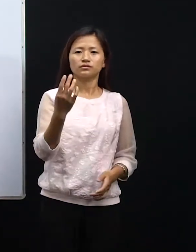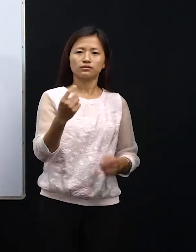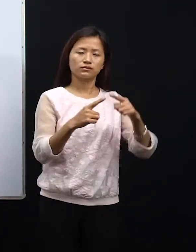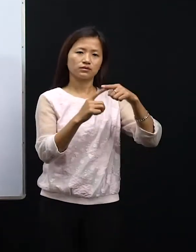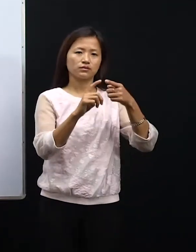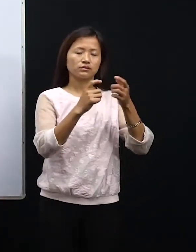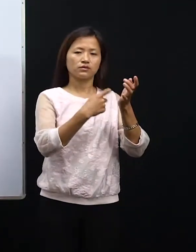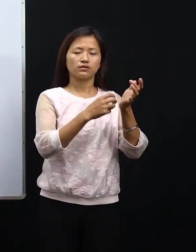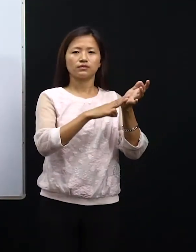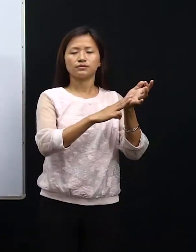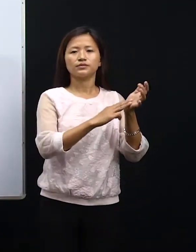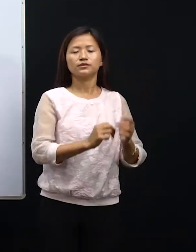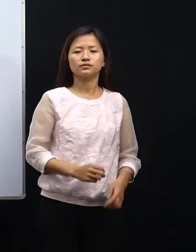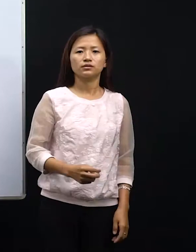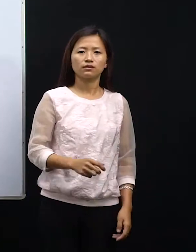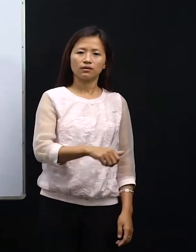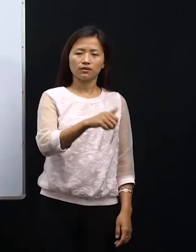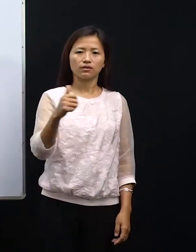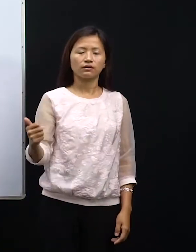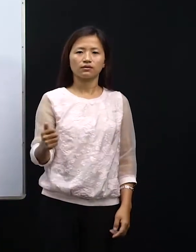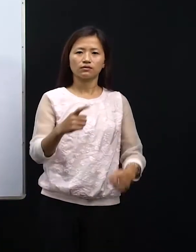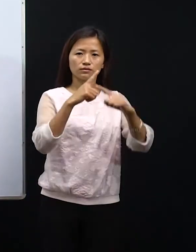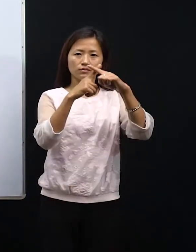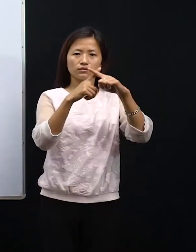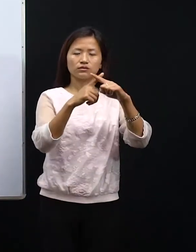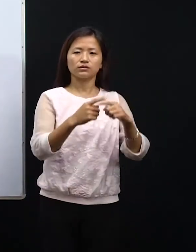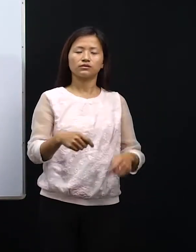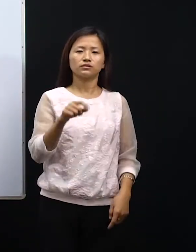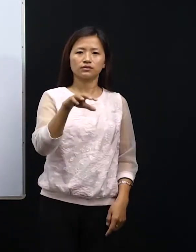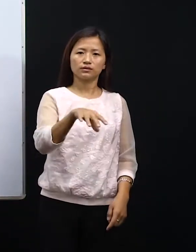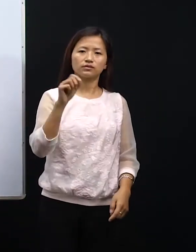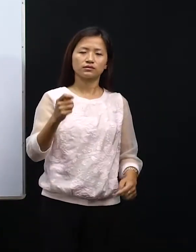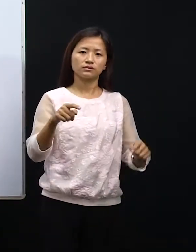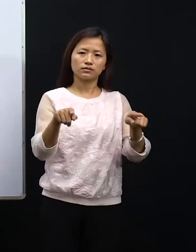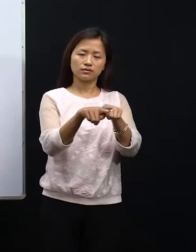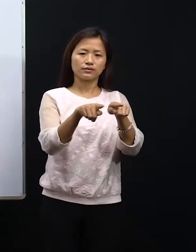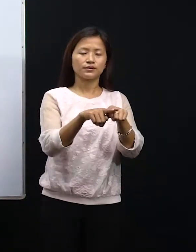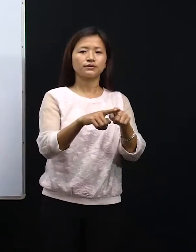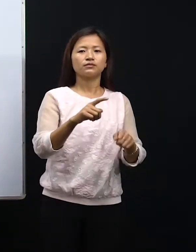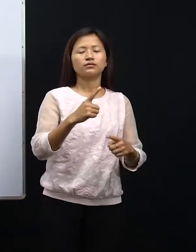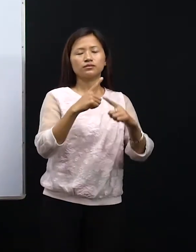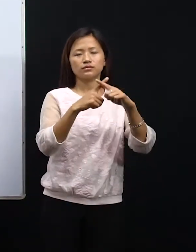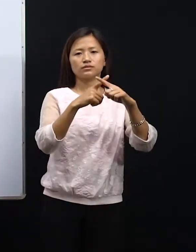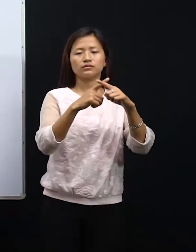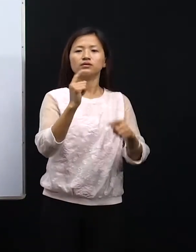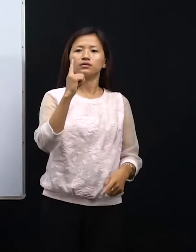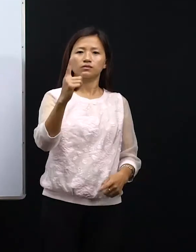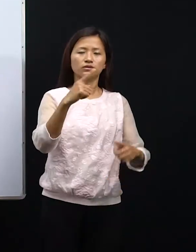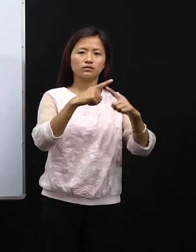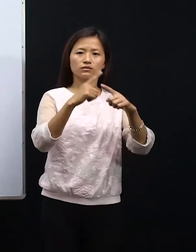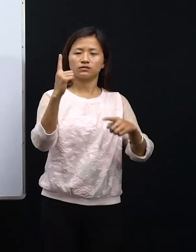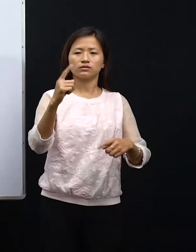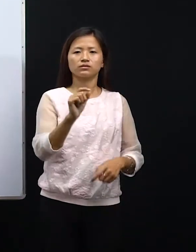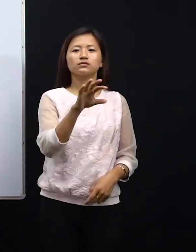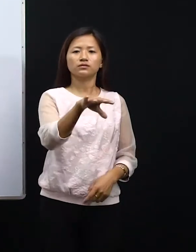here. Anything you multiply with 1, you get the same thing, right? 1 into 1, 1. 1 into 2, 2. So